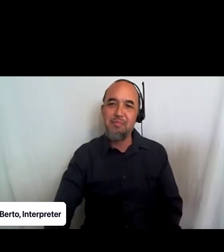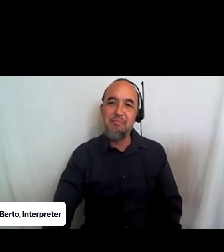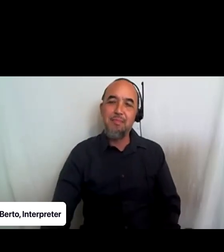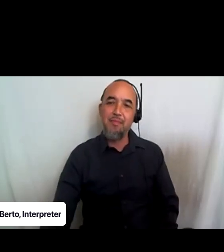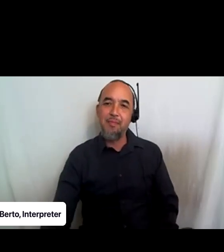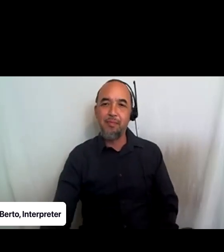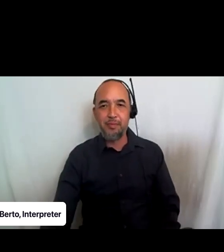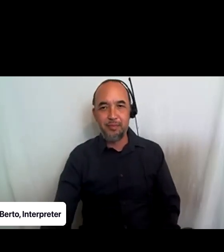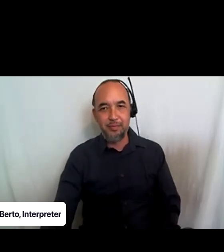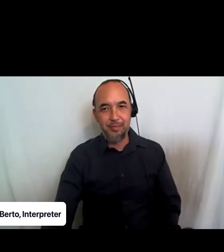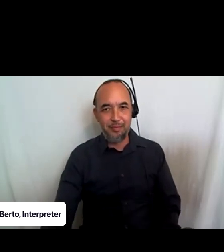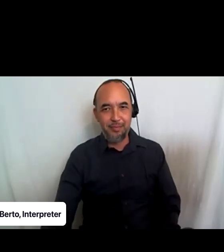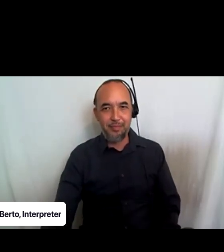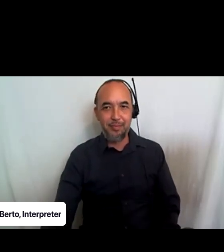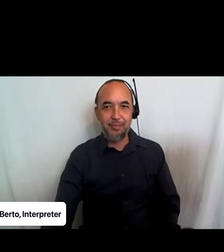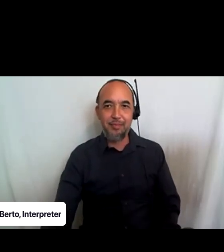Parmesan.